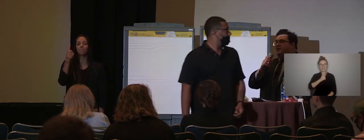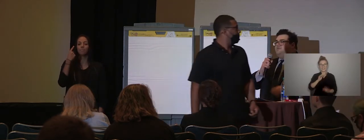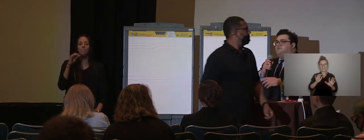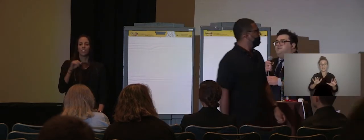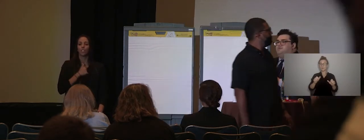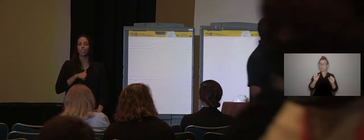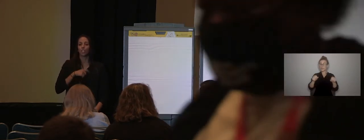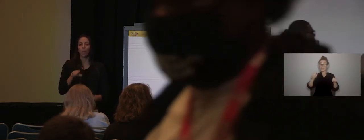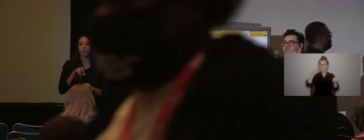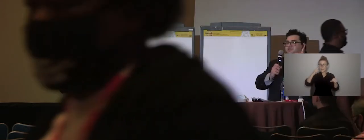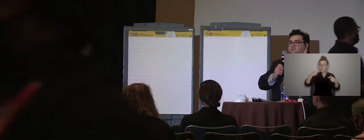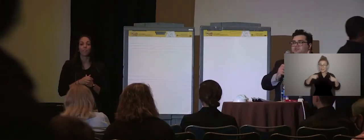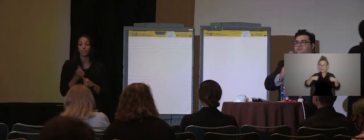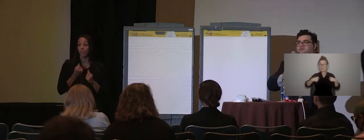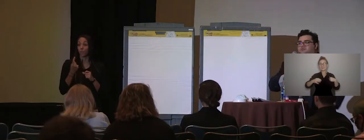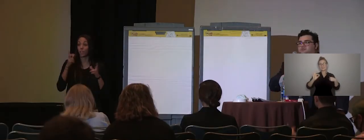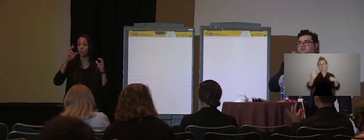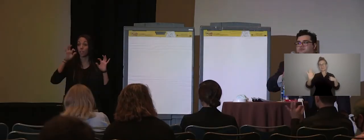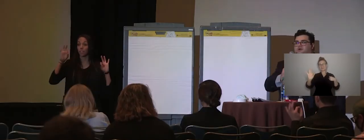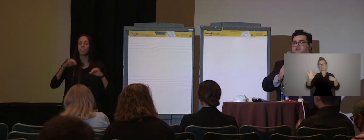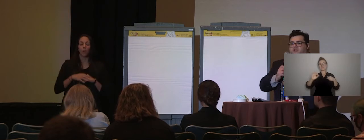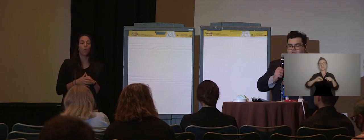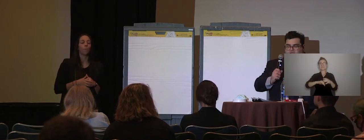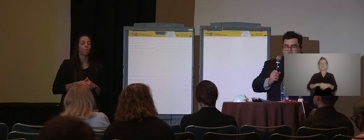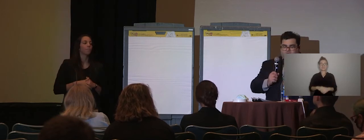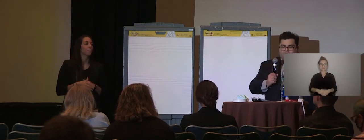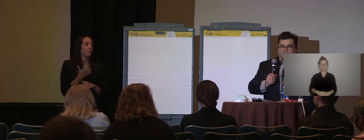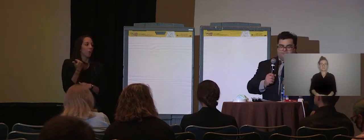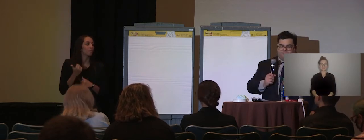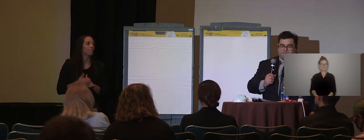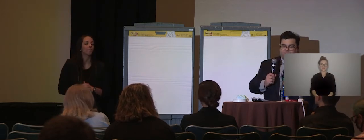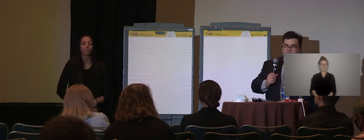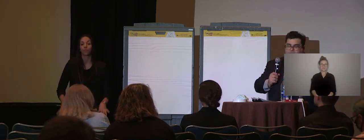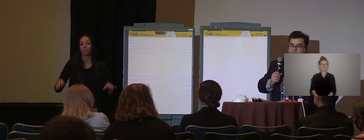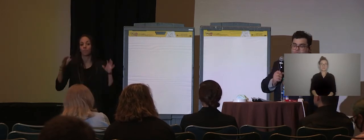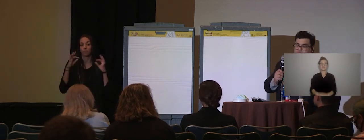Sorry about that. Everyone can hear me? All good. Okay.